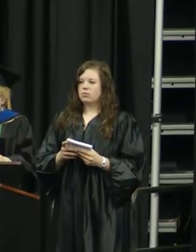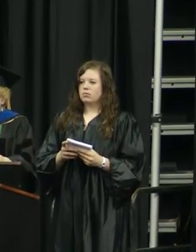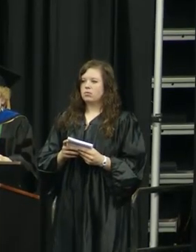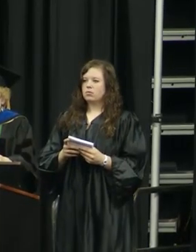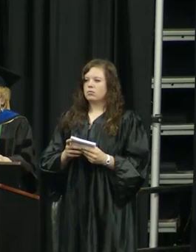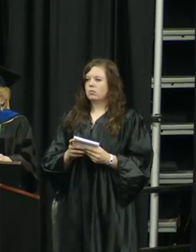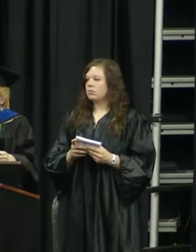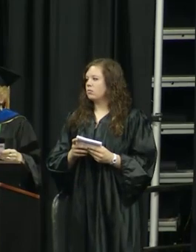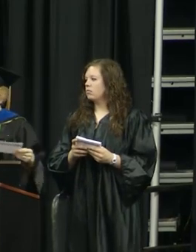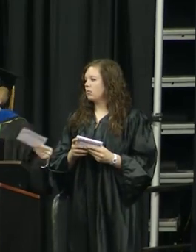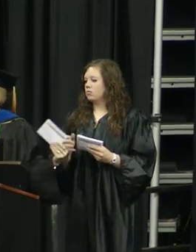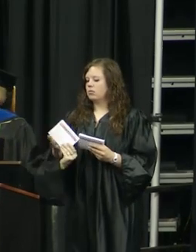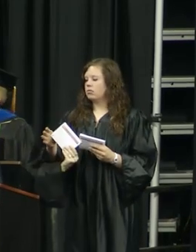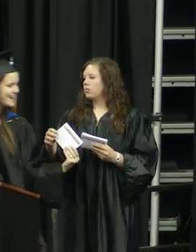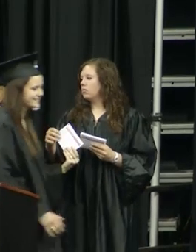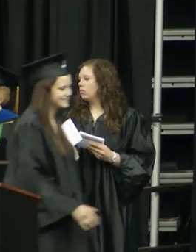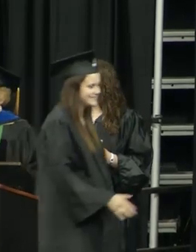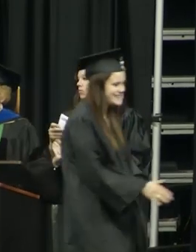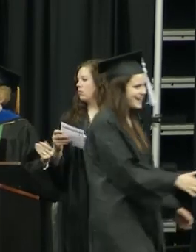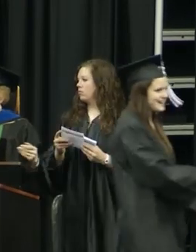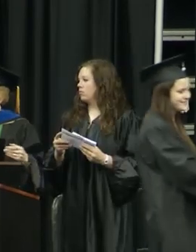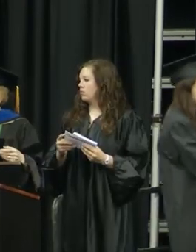Irma Rose Beloff.